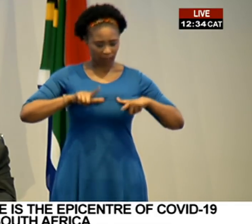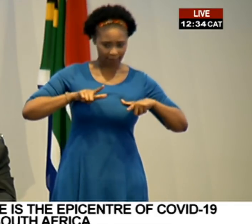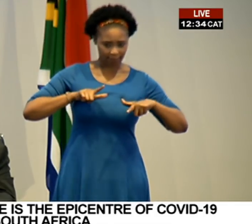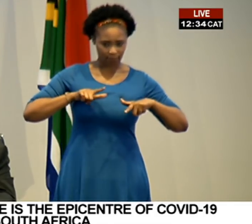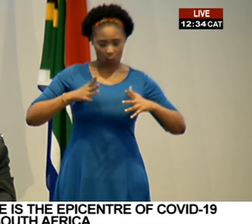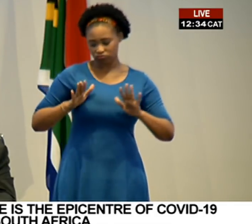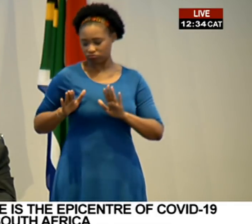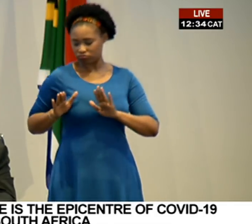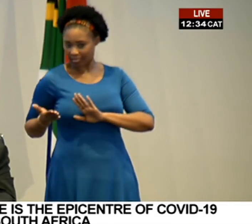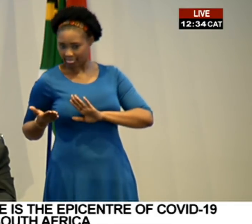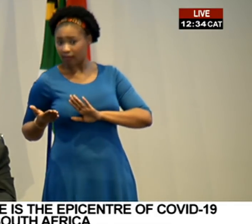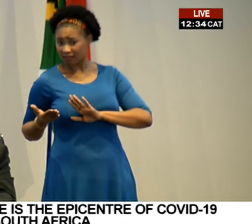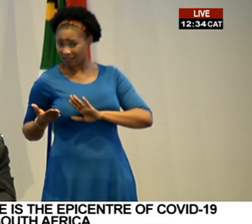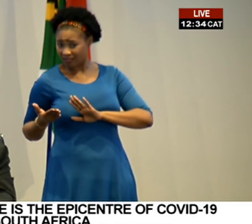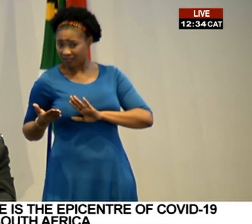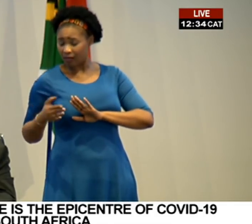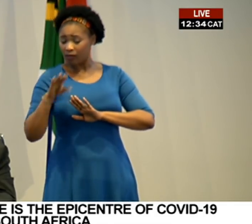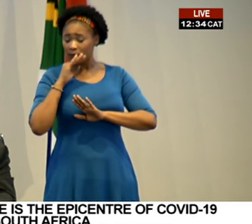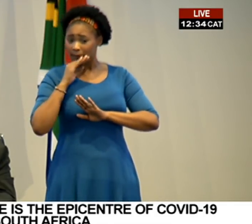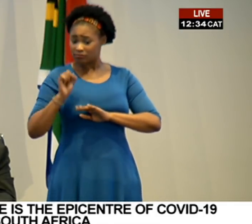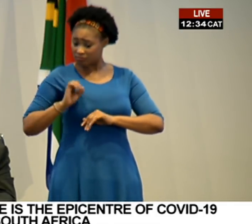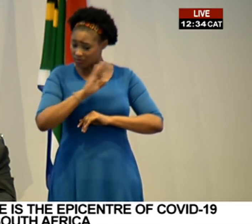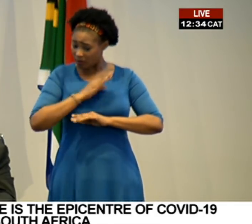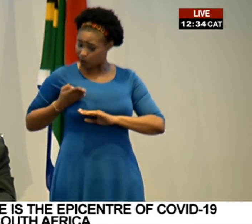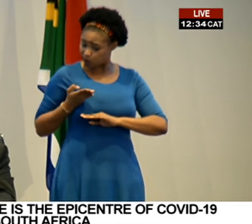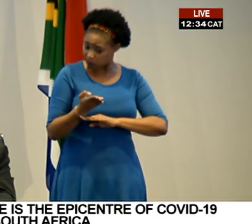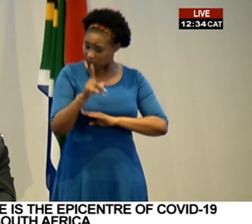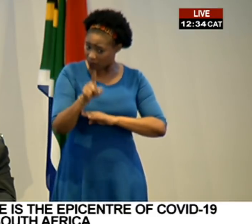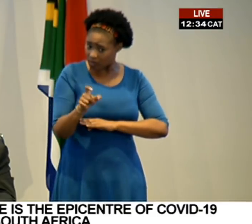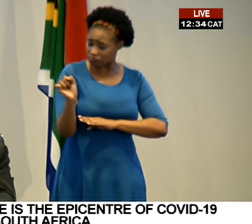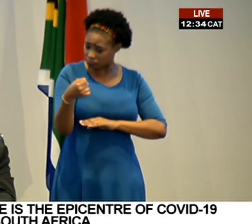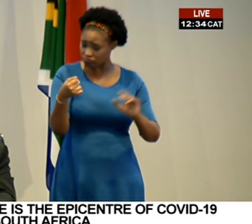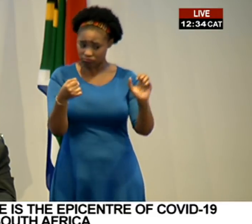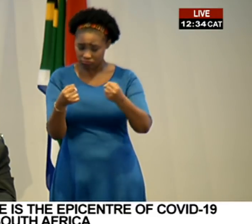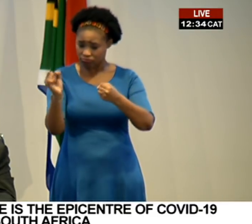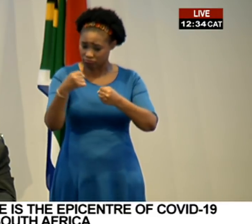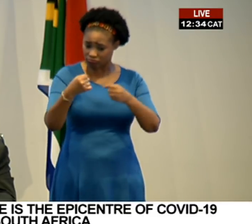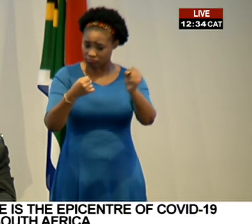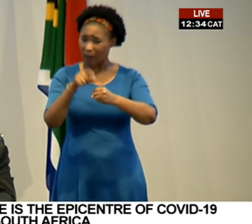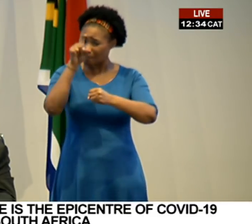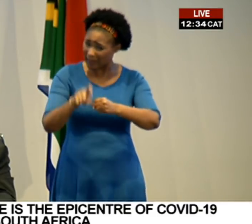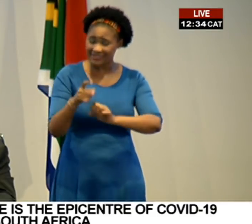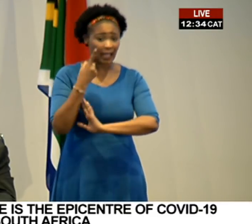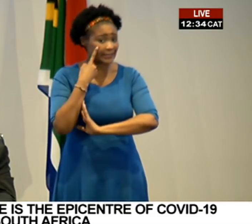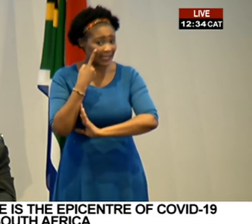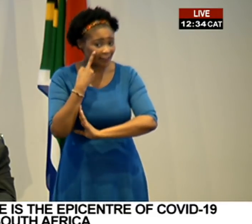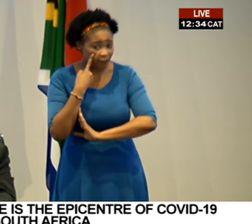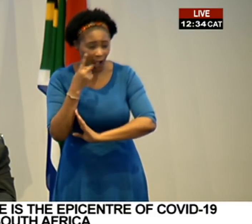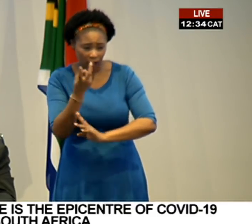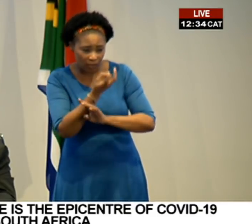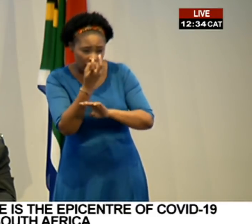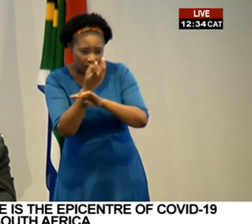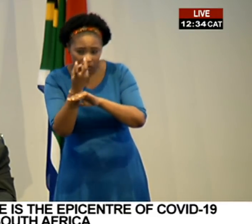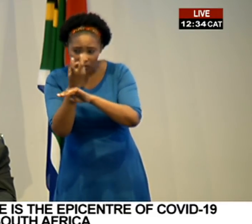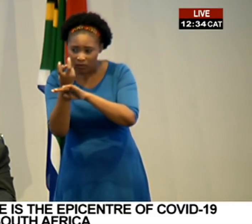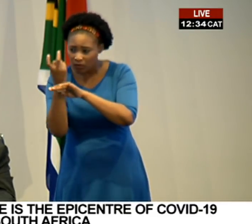war, and staffing challenges must be solved. We must identify, headhunt, and